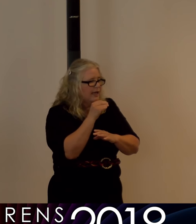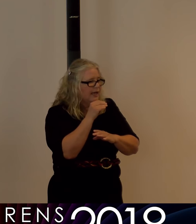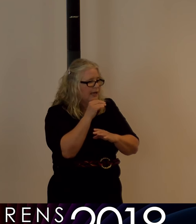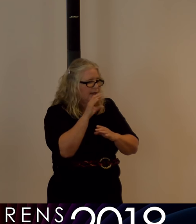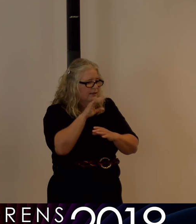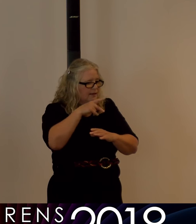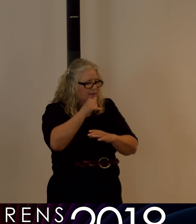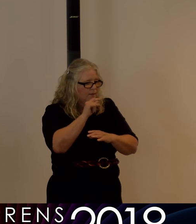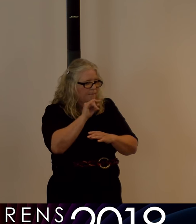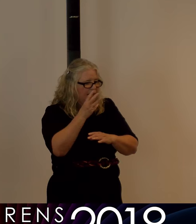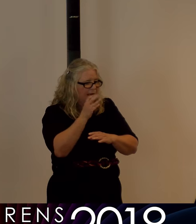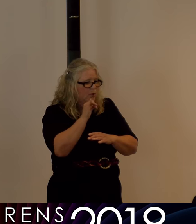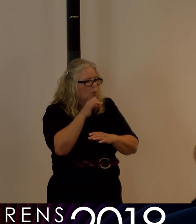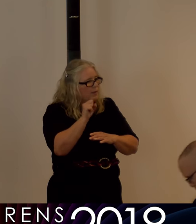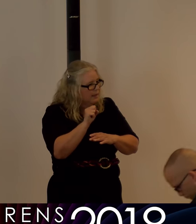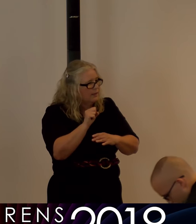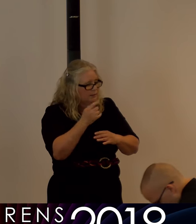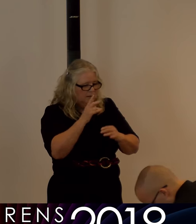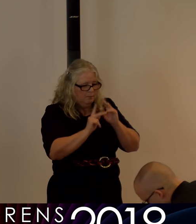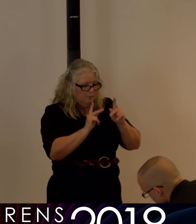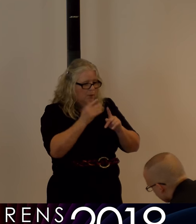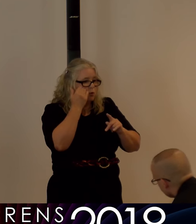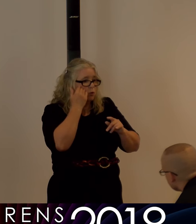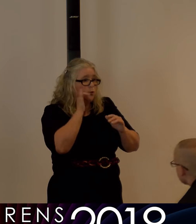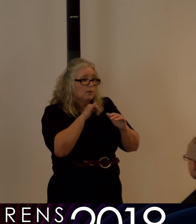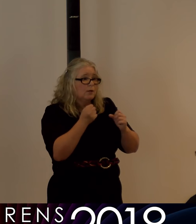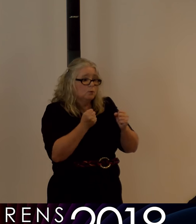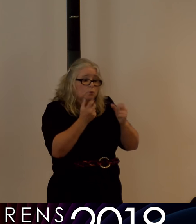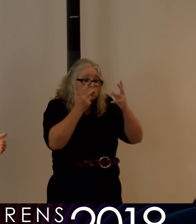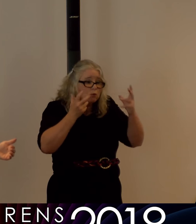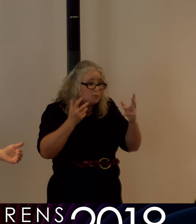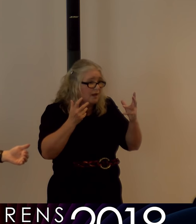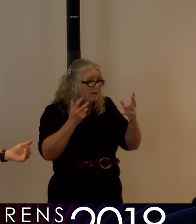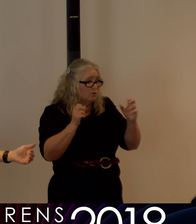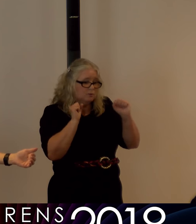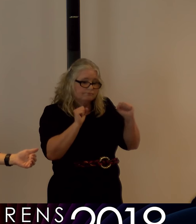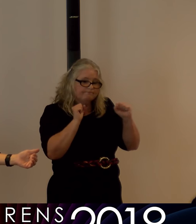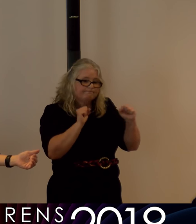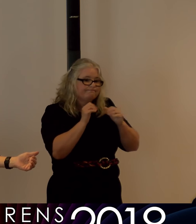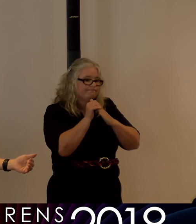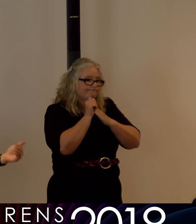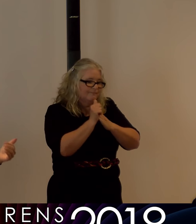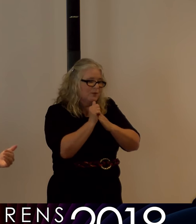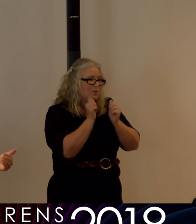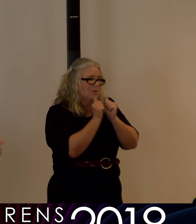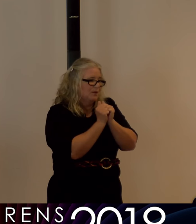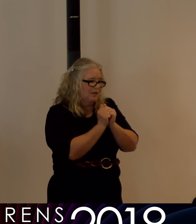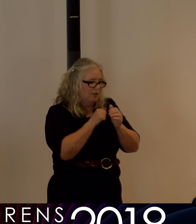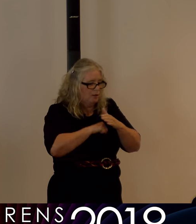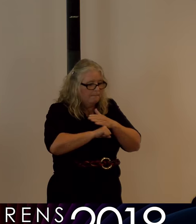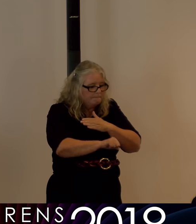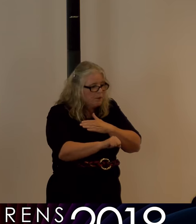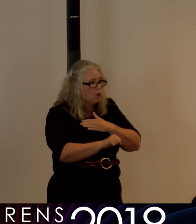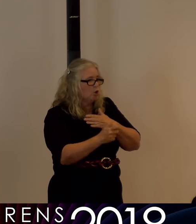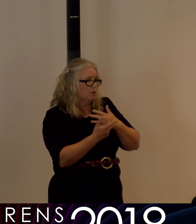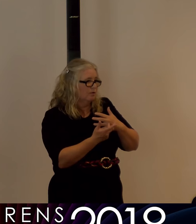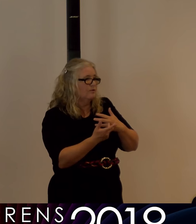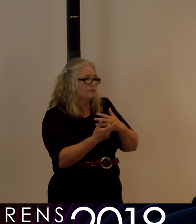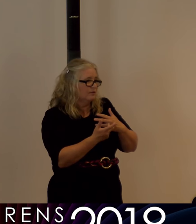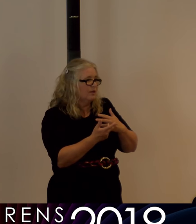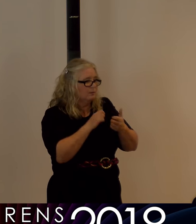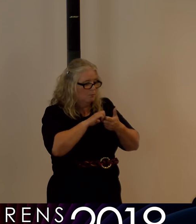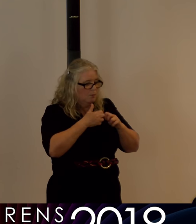People knew that too much vitamin A or retin A could lead to birth defects, but also vitamin A